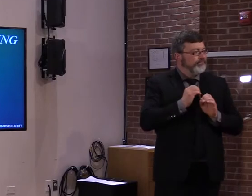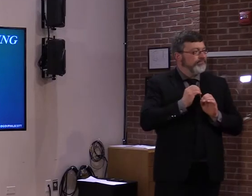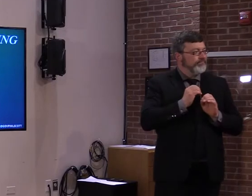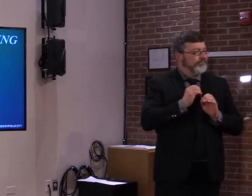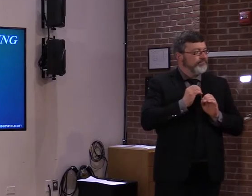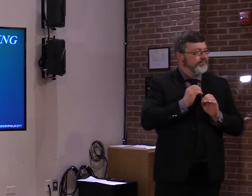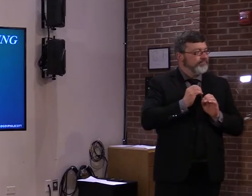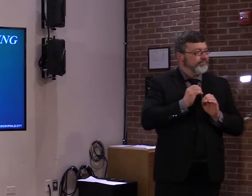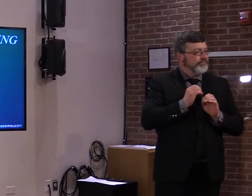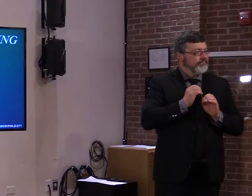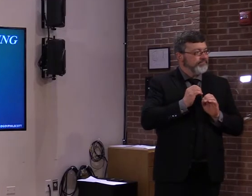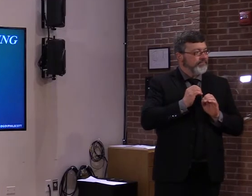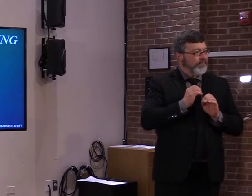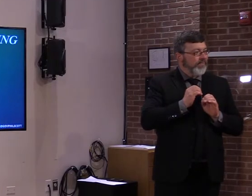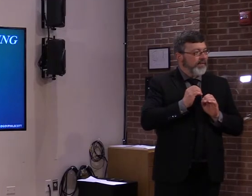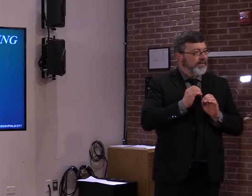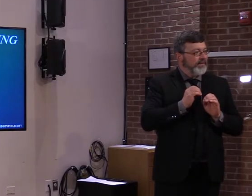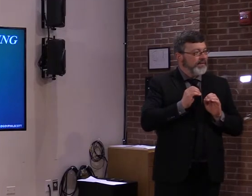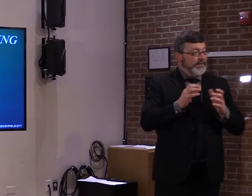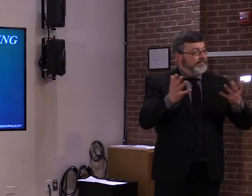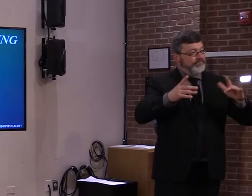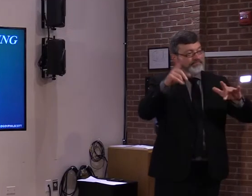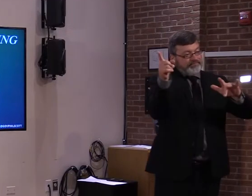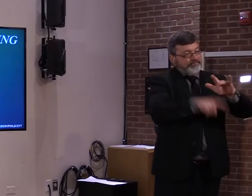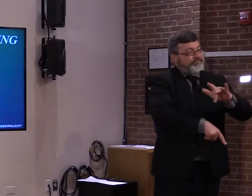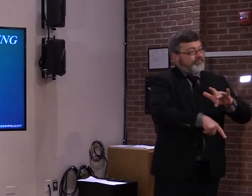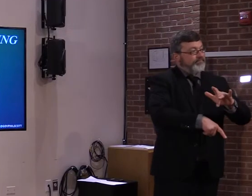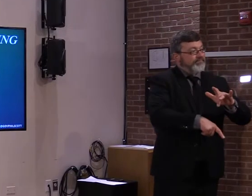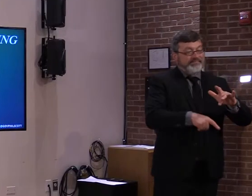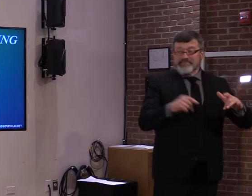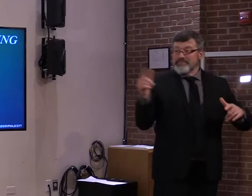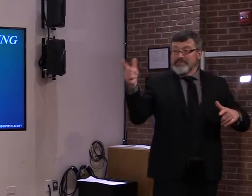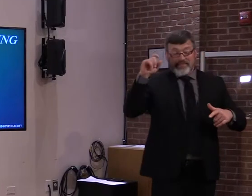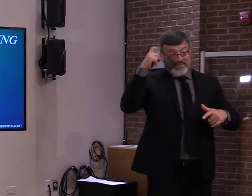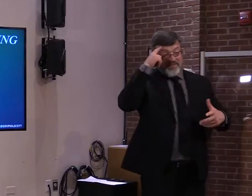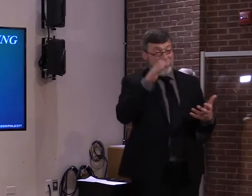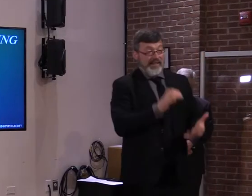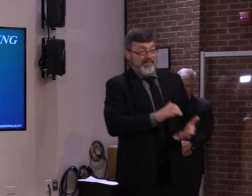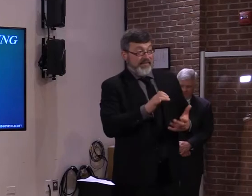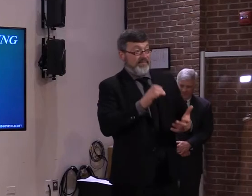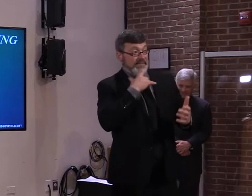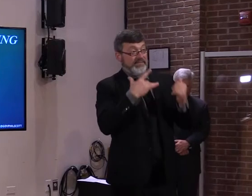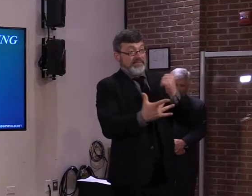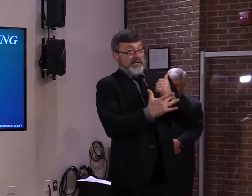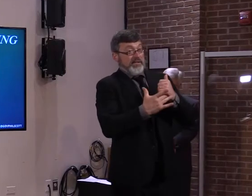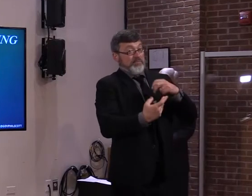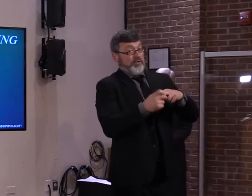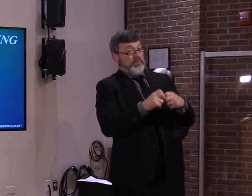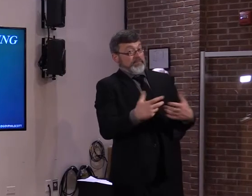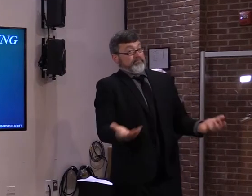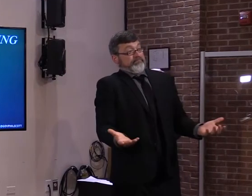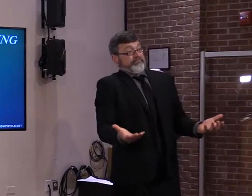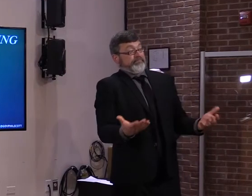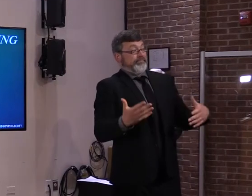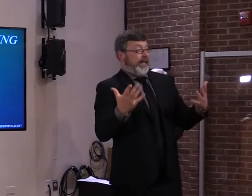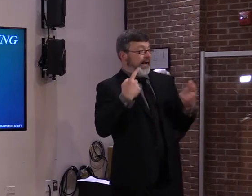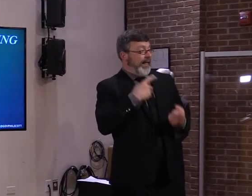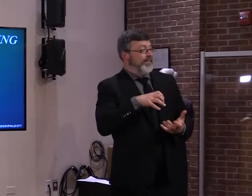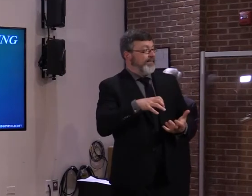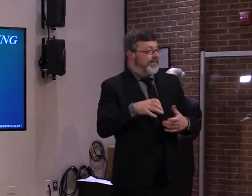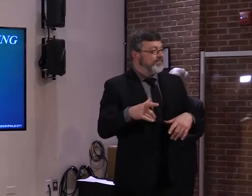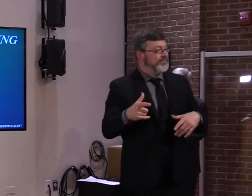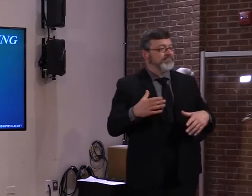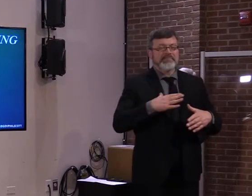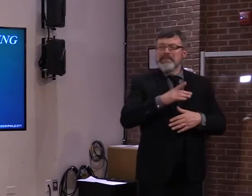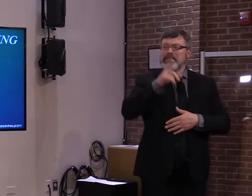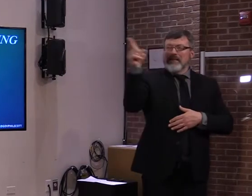All right, we'll go ahead. Oh, there you go. Can you hear me now? Yes, we can. Sorry. My question is for Commissioner Pichek as well. It has to do